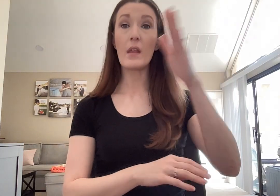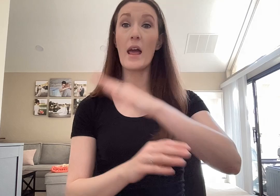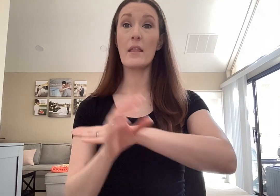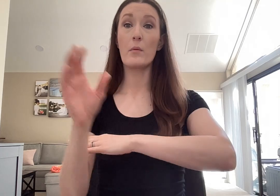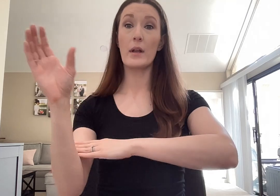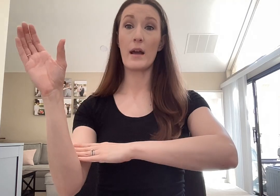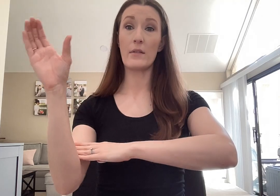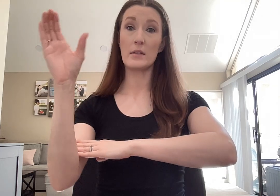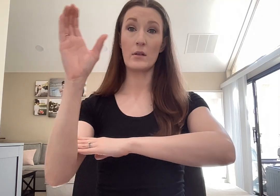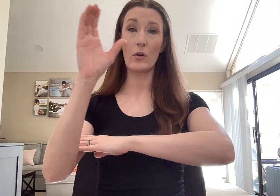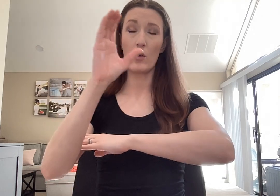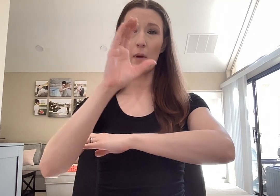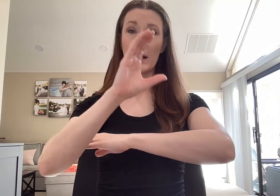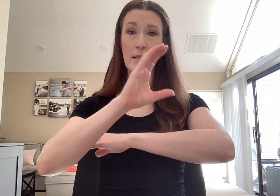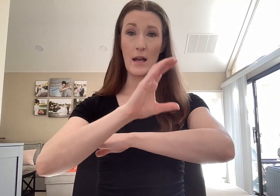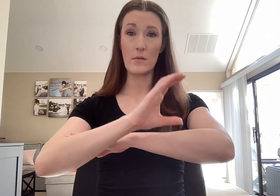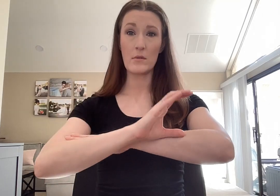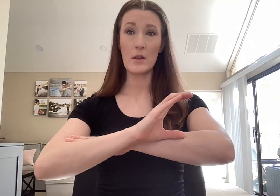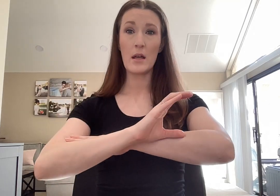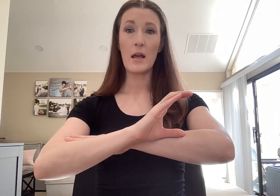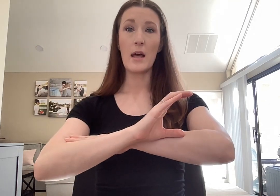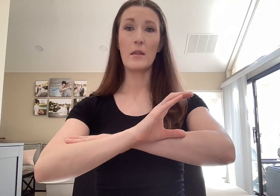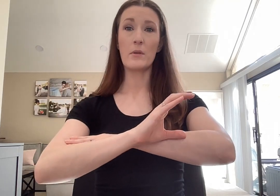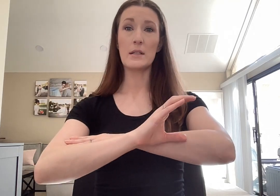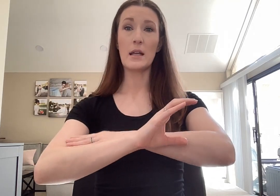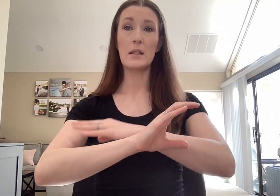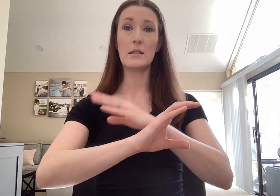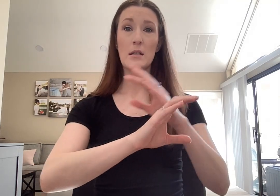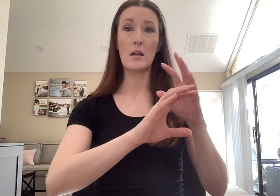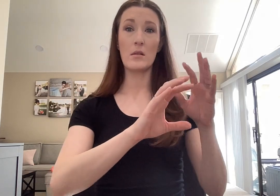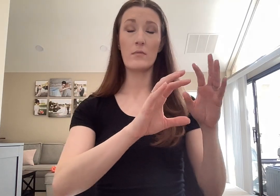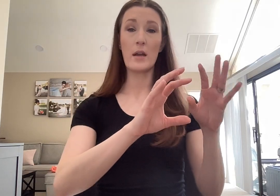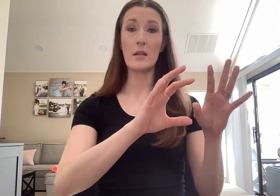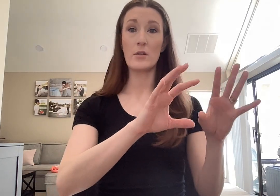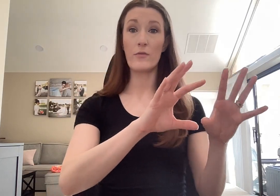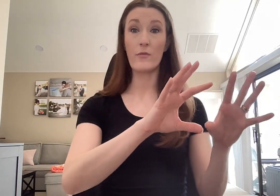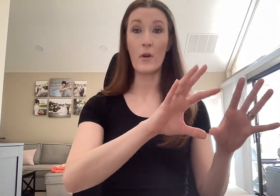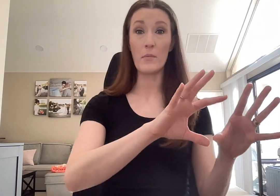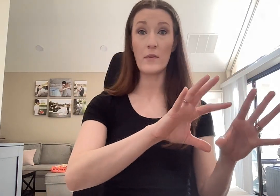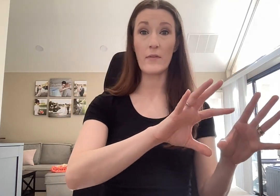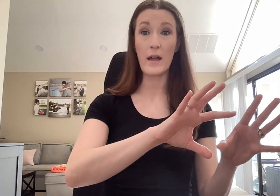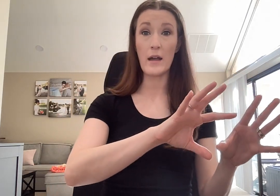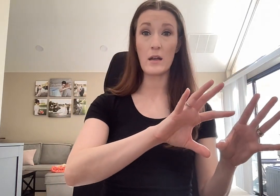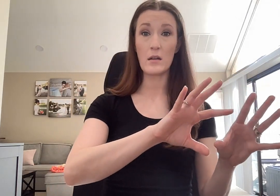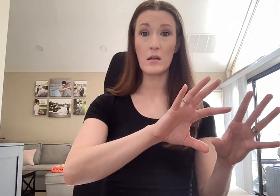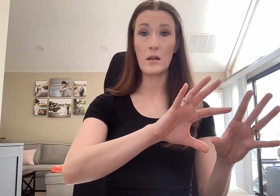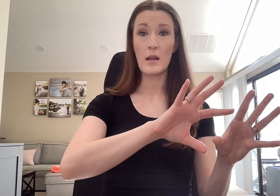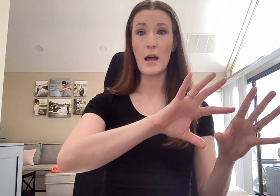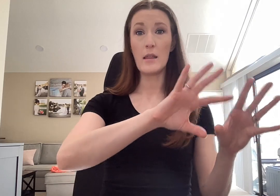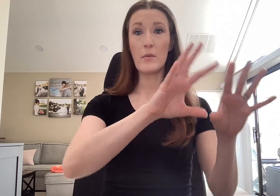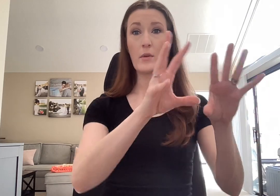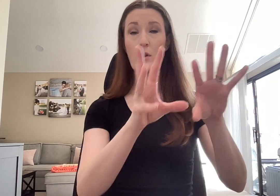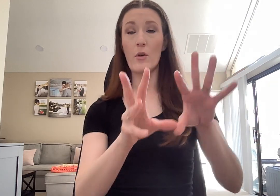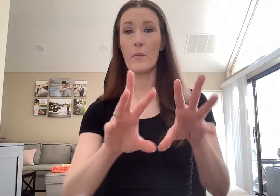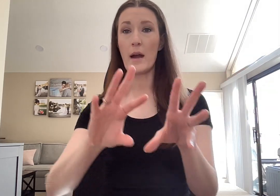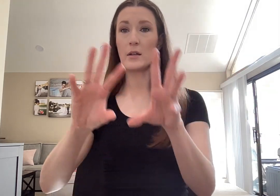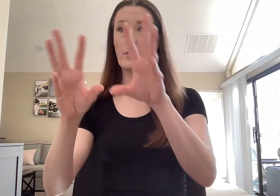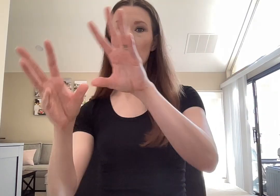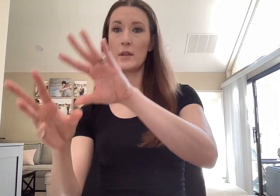and then we're going to have the sun go back down, and then we're going to take the sun rays from the flag, and then we're going to go back so that they